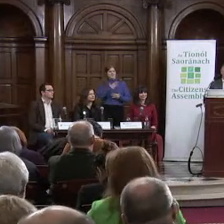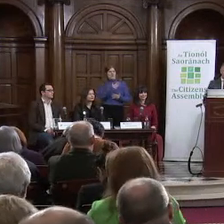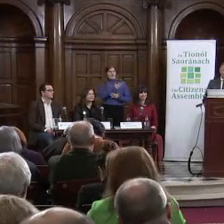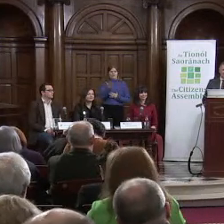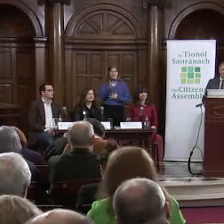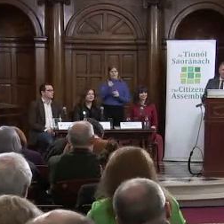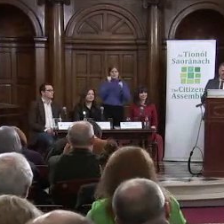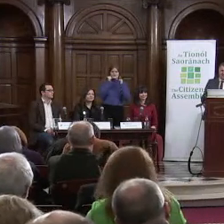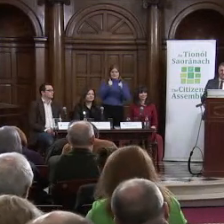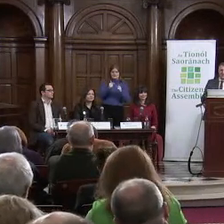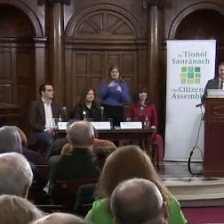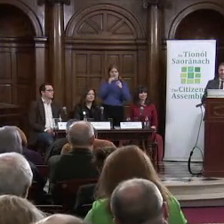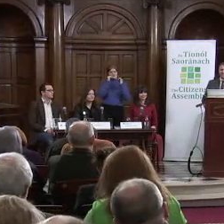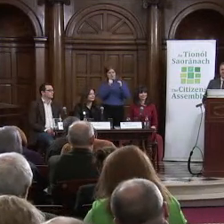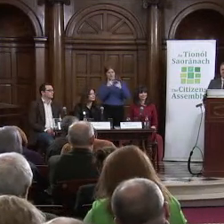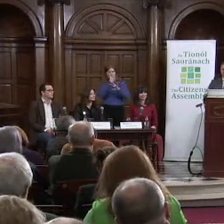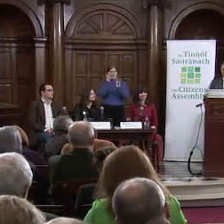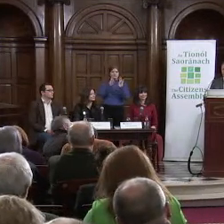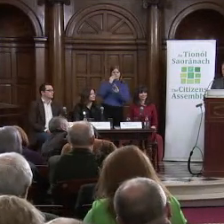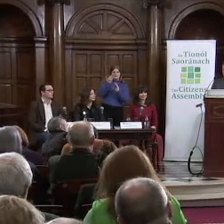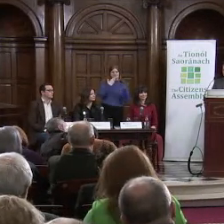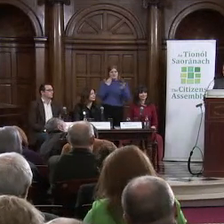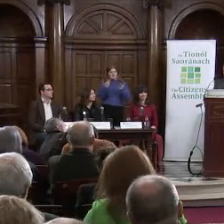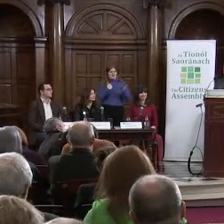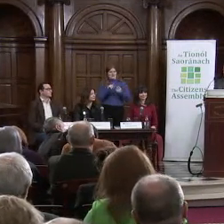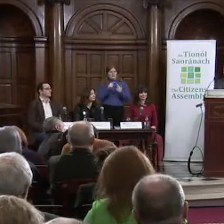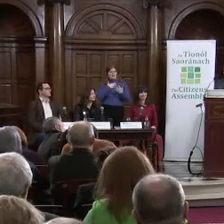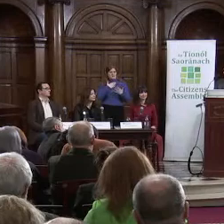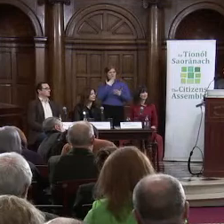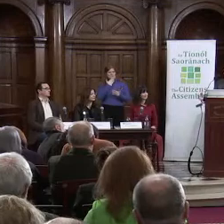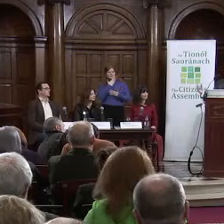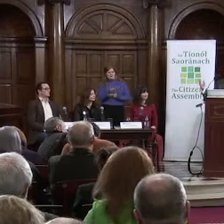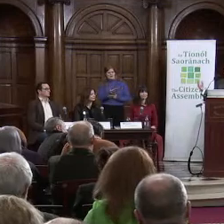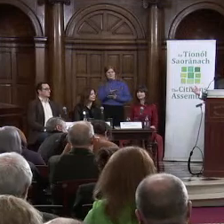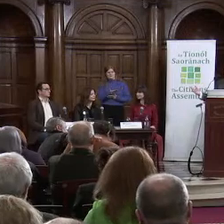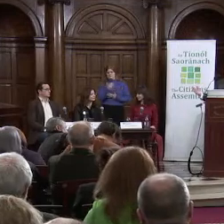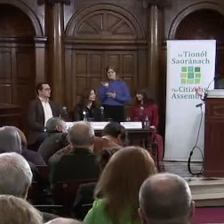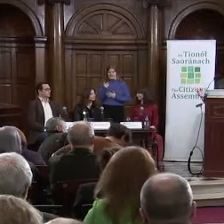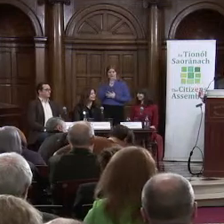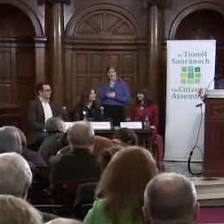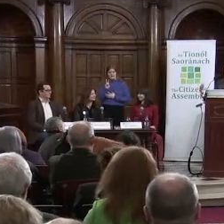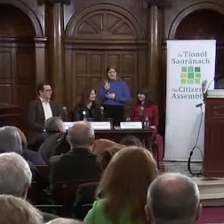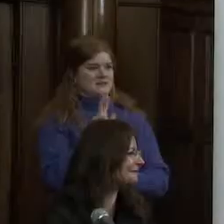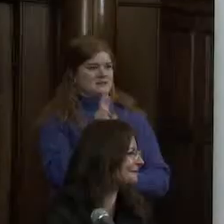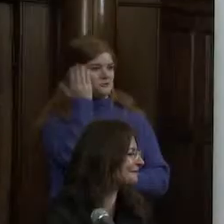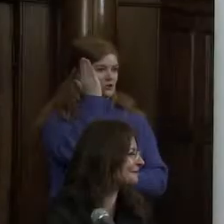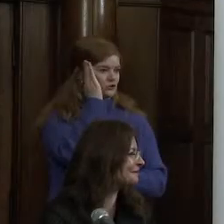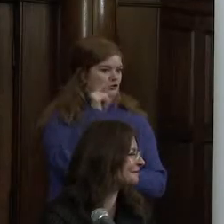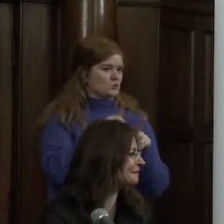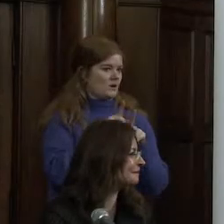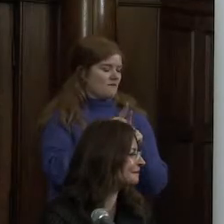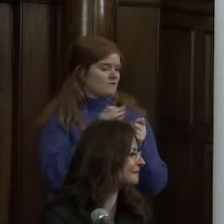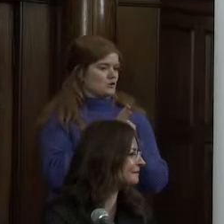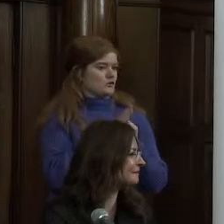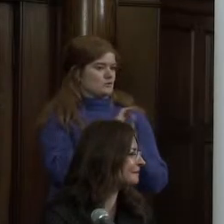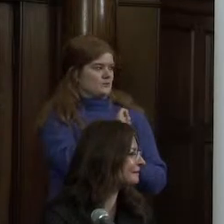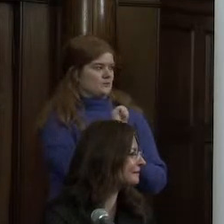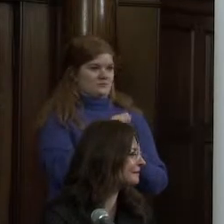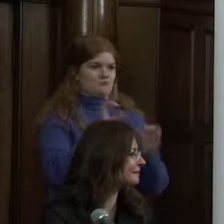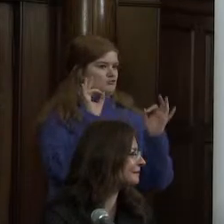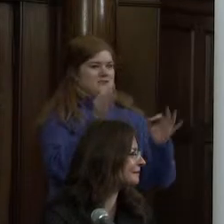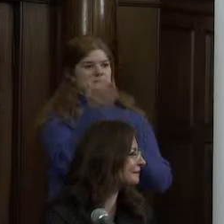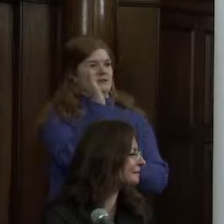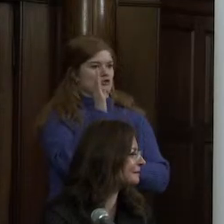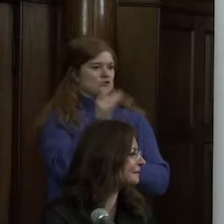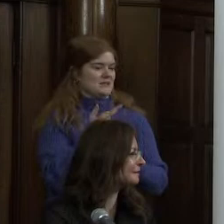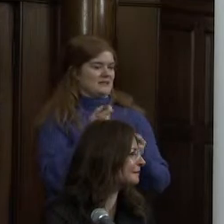your attendance, your attention, your questions, and I'd like to thank our three speakers for three brilliant